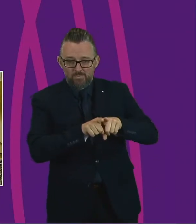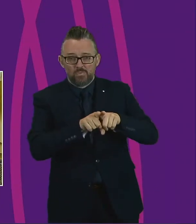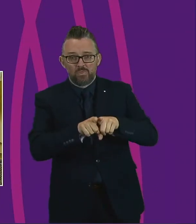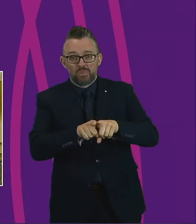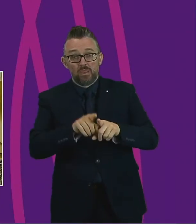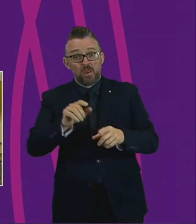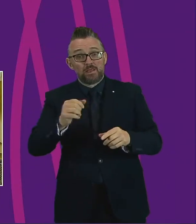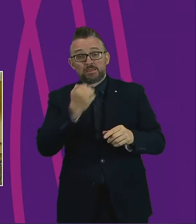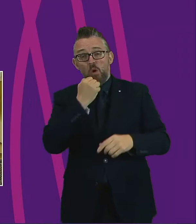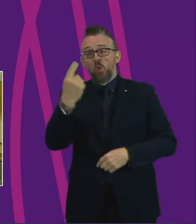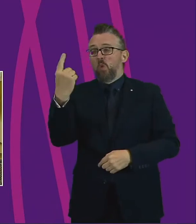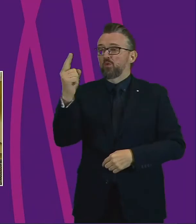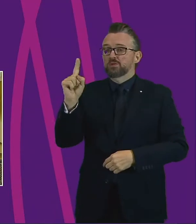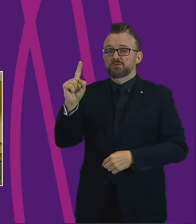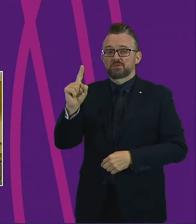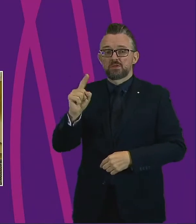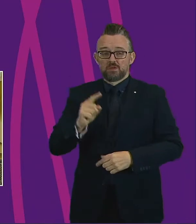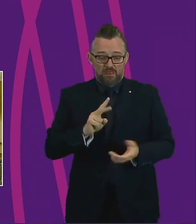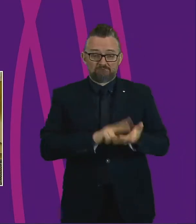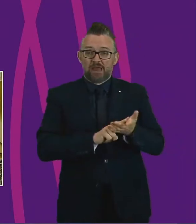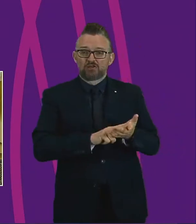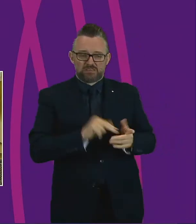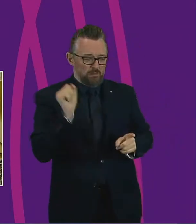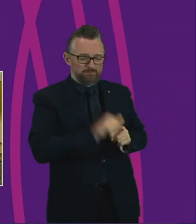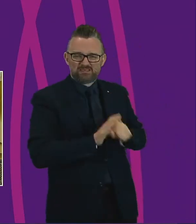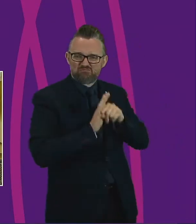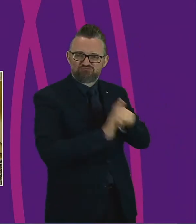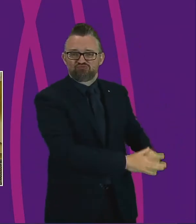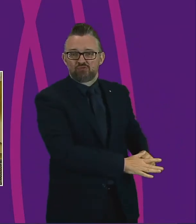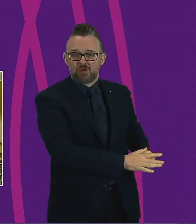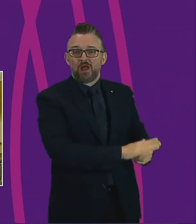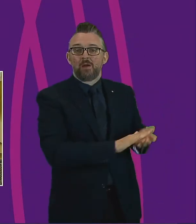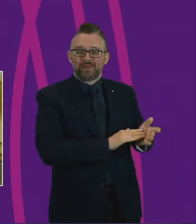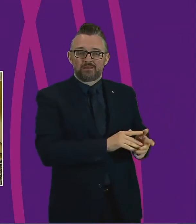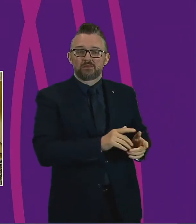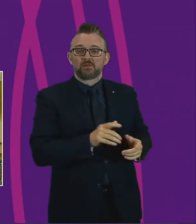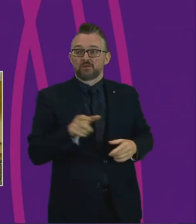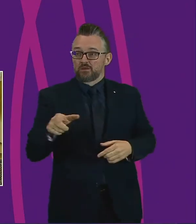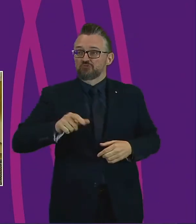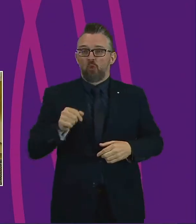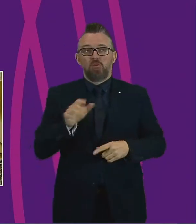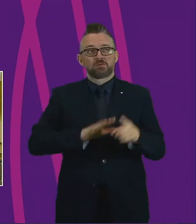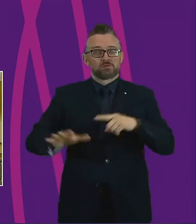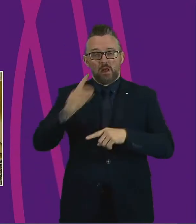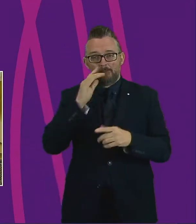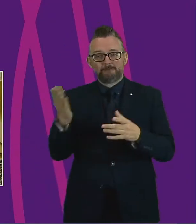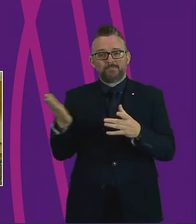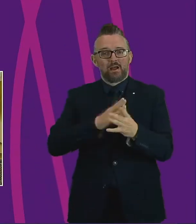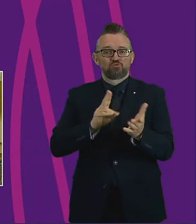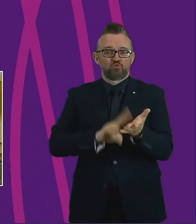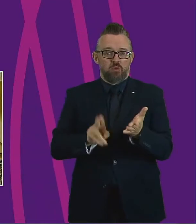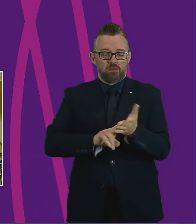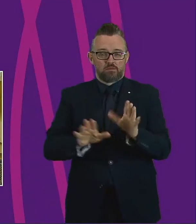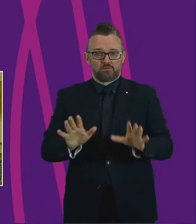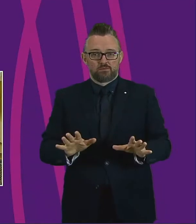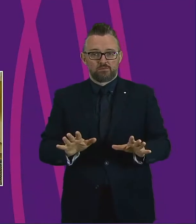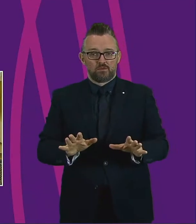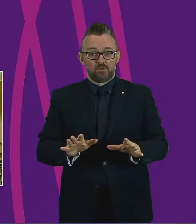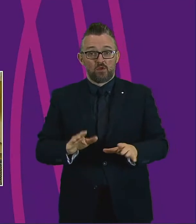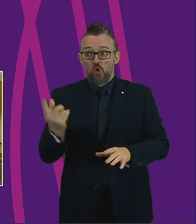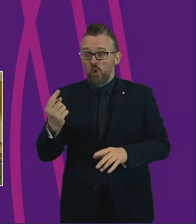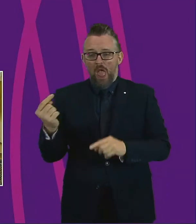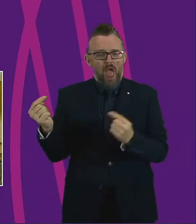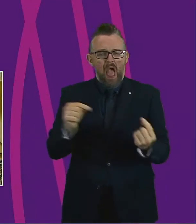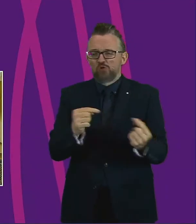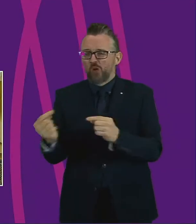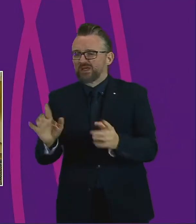first priority is to beat this virus so that we can bring the country back to normality safely. And anybody who argues